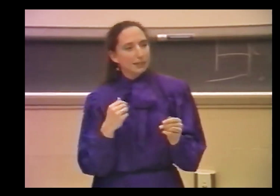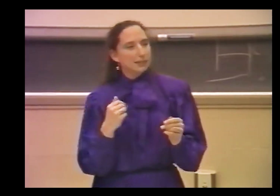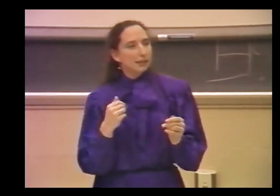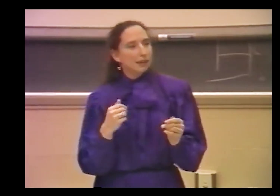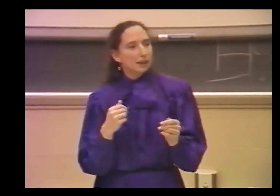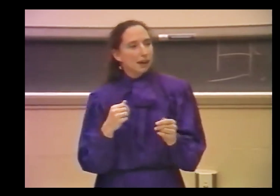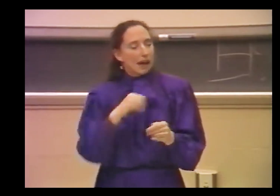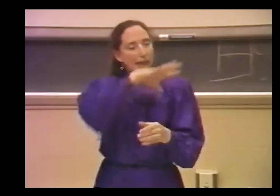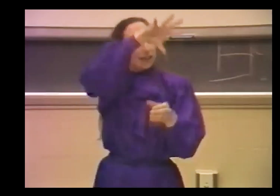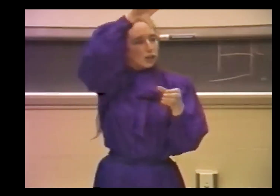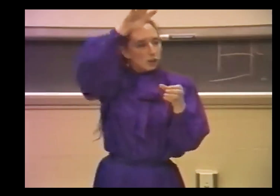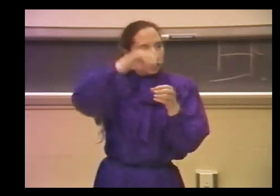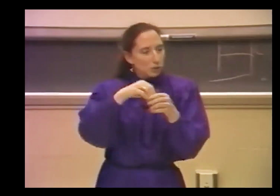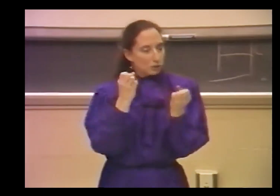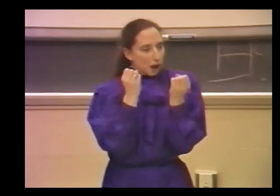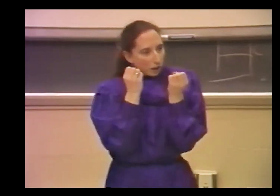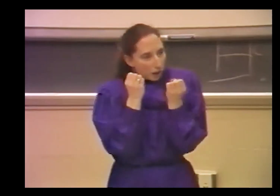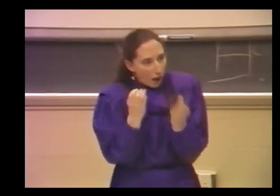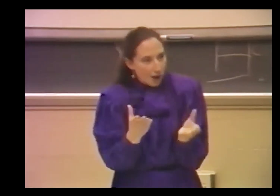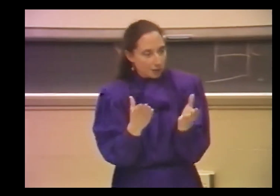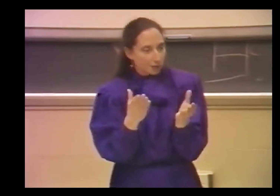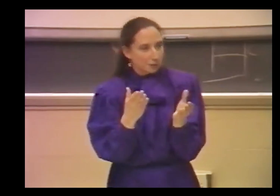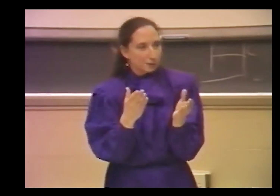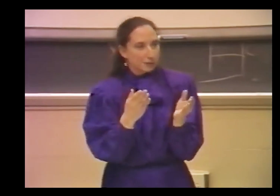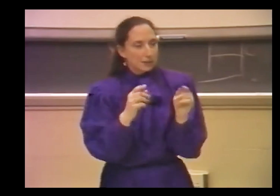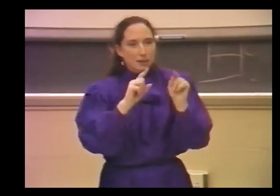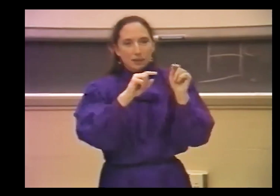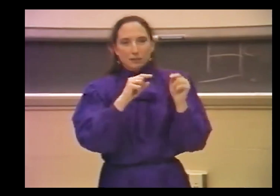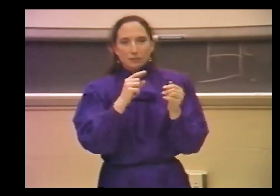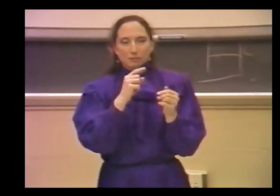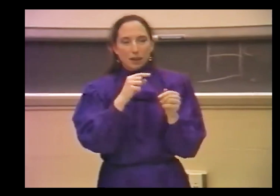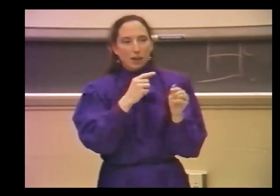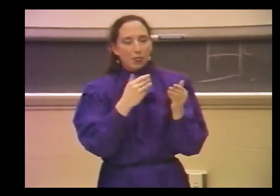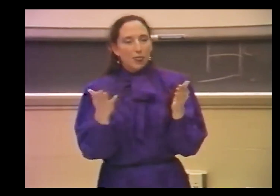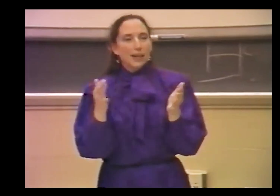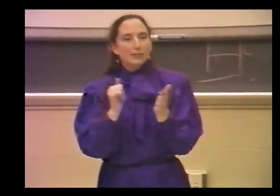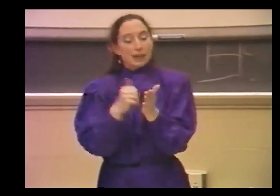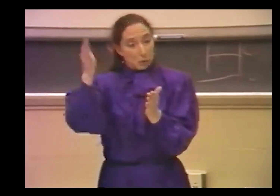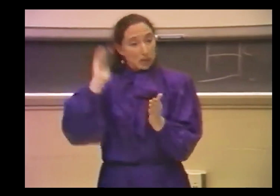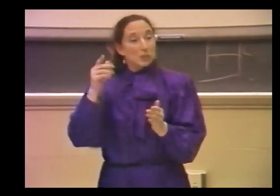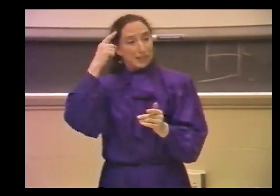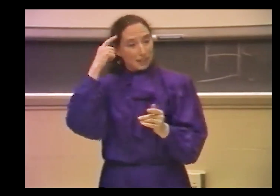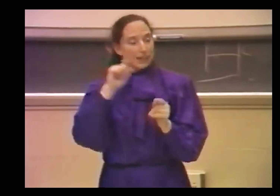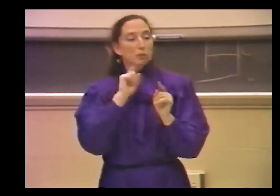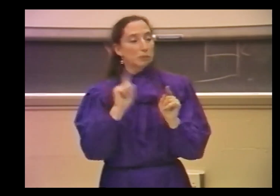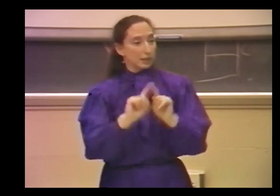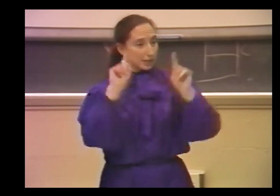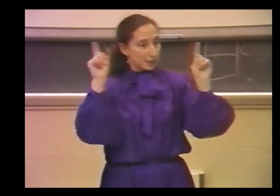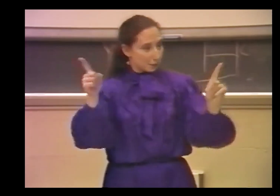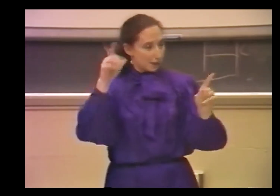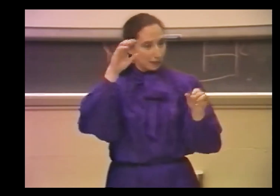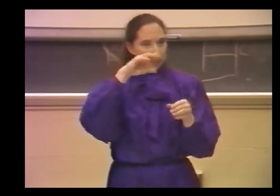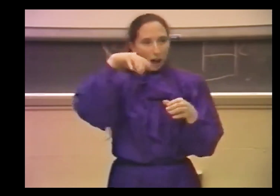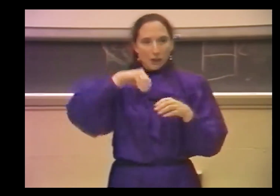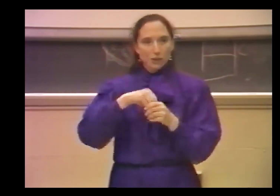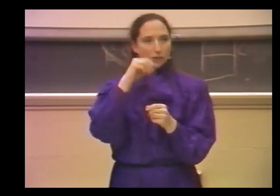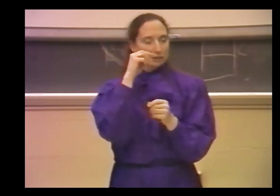us include a lot of things that we used to think were really different under